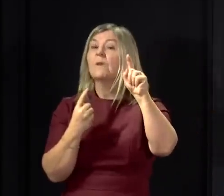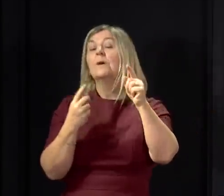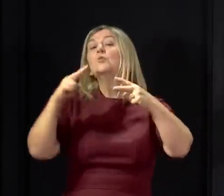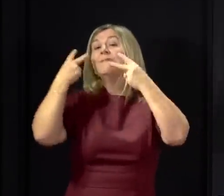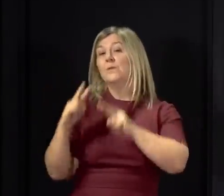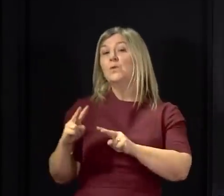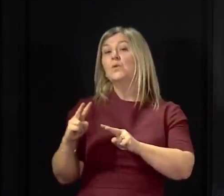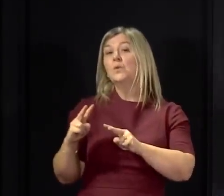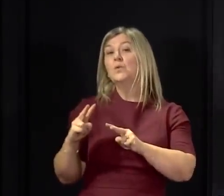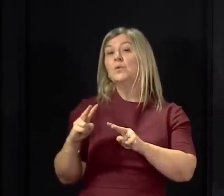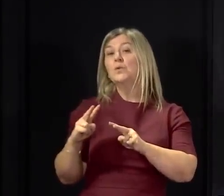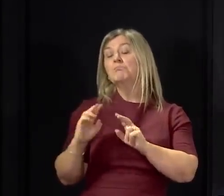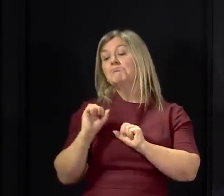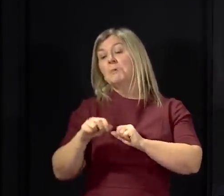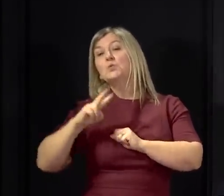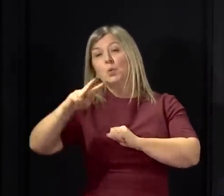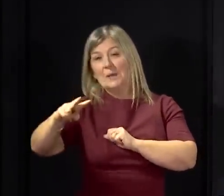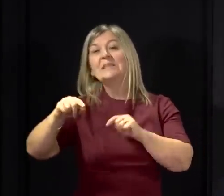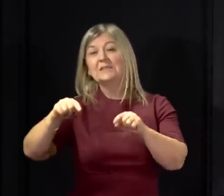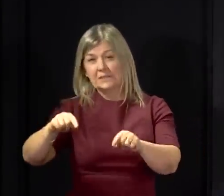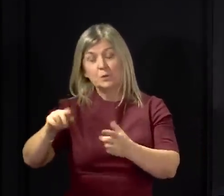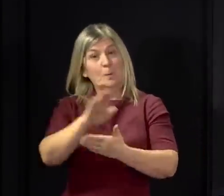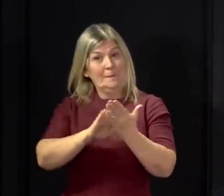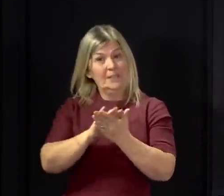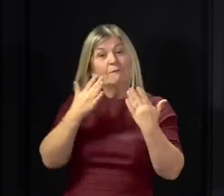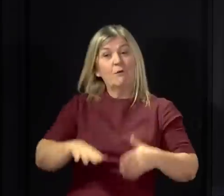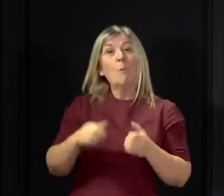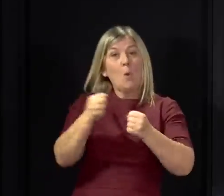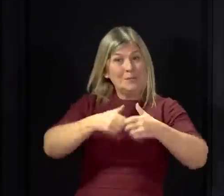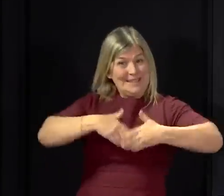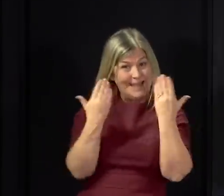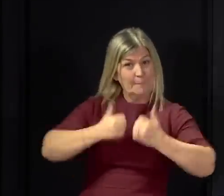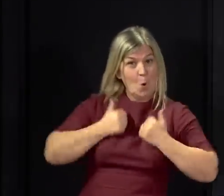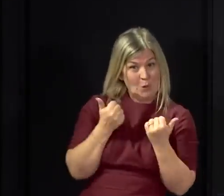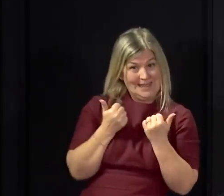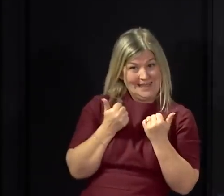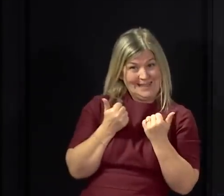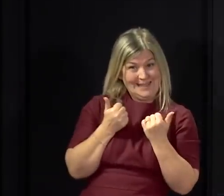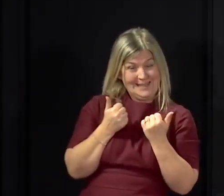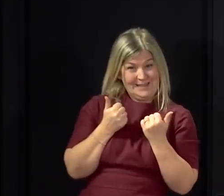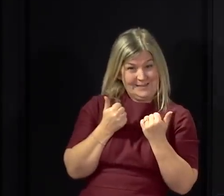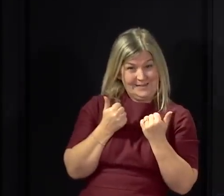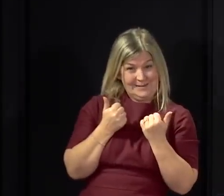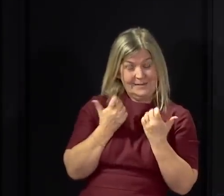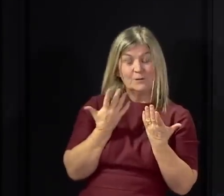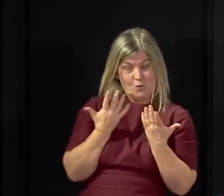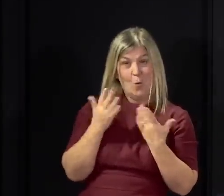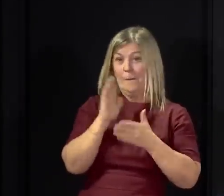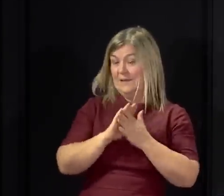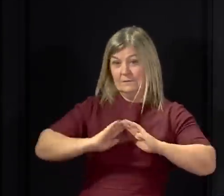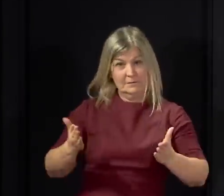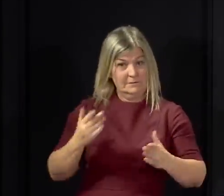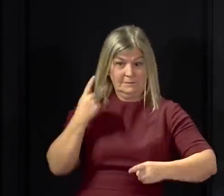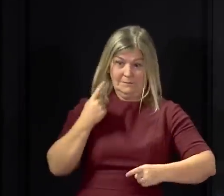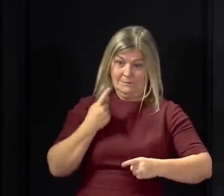reviewed after 2 weeks. To be clear, that means that from Boxing Day morning, so this includes Boxing Day, non-essential shops